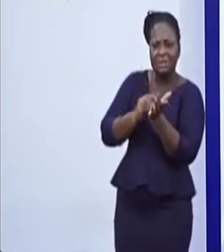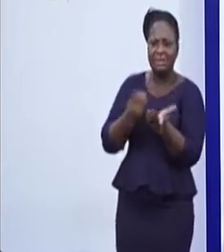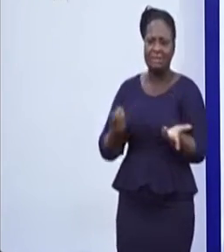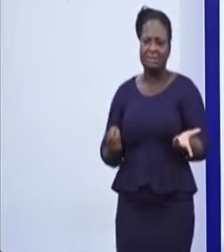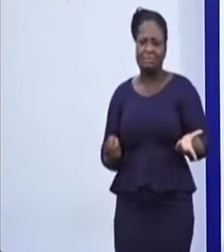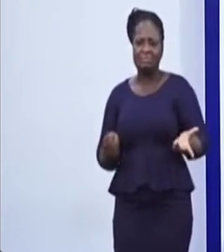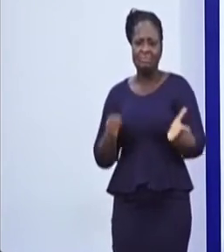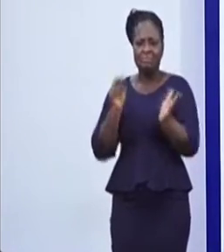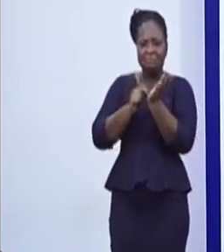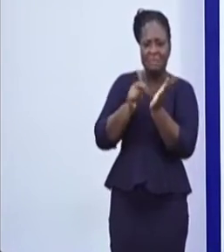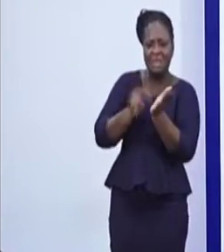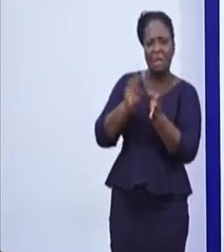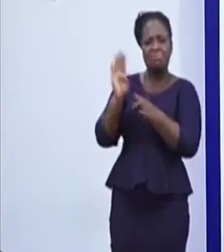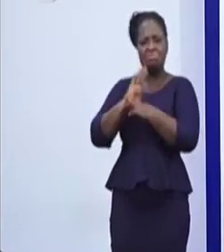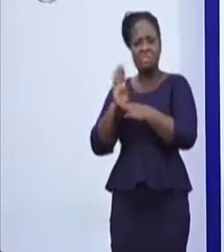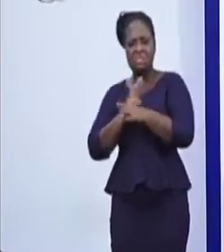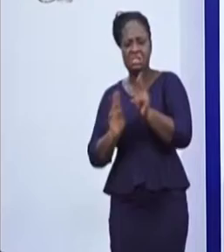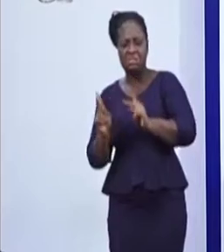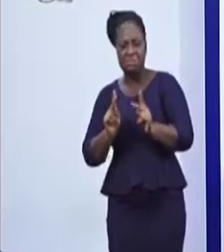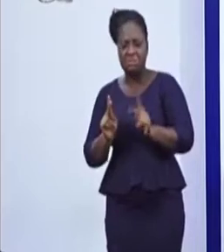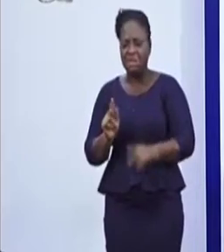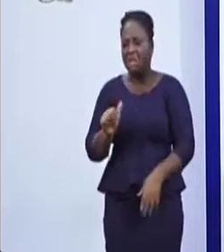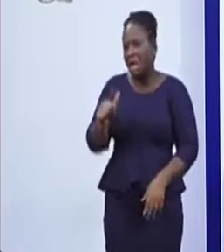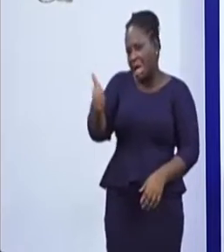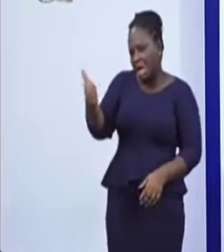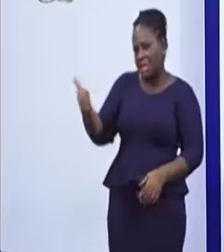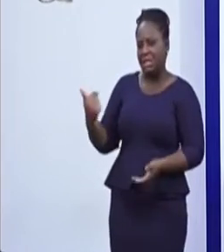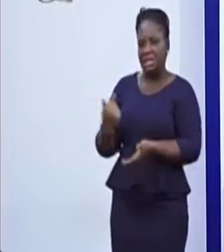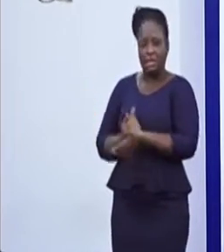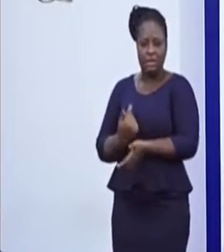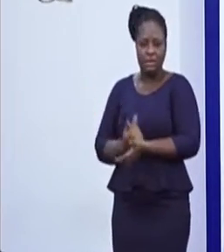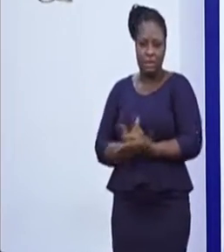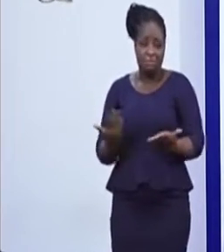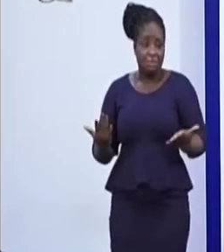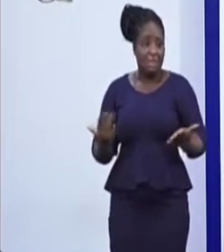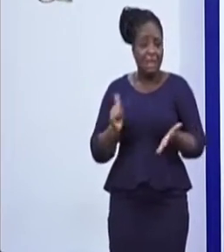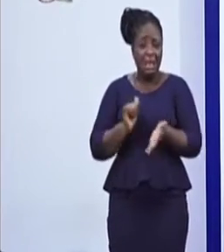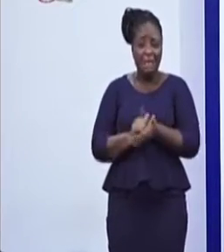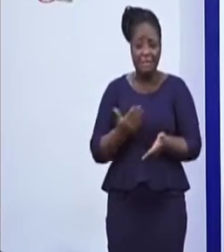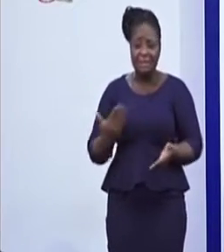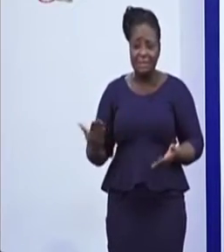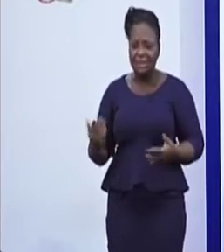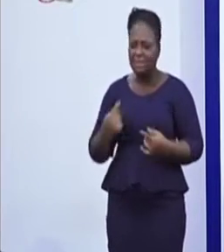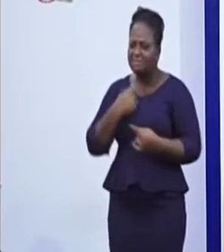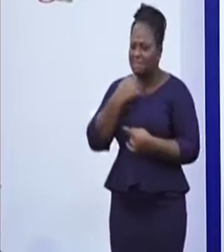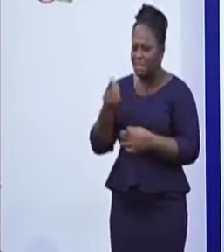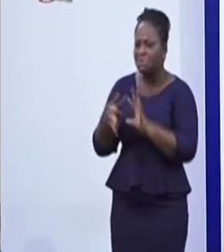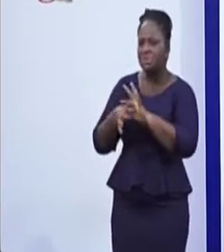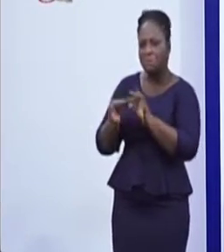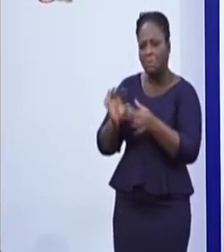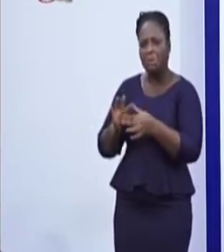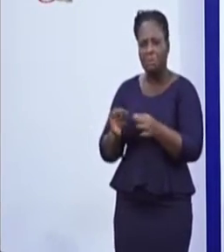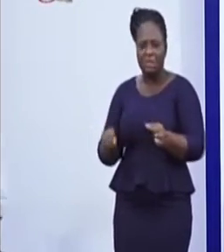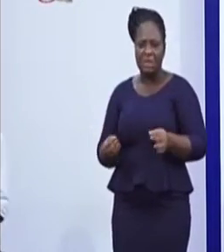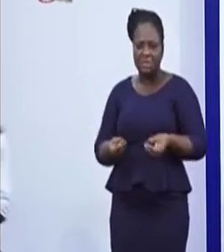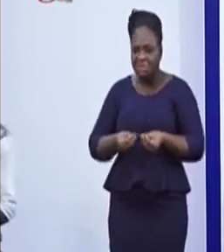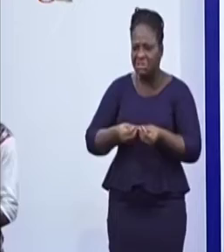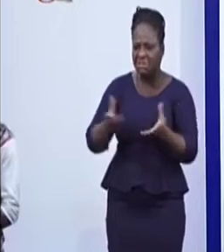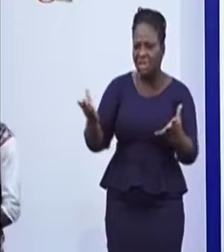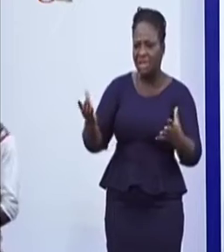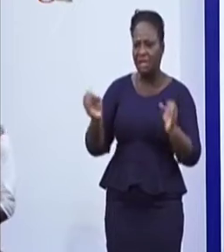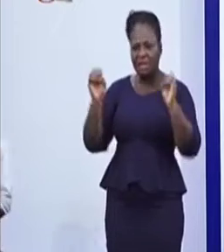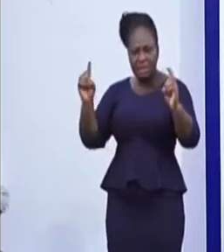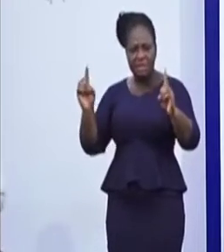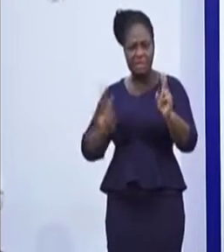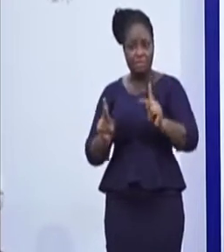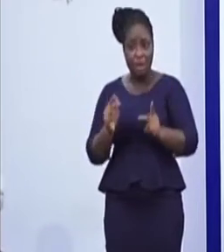to business people to the ordinary person. These are narratives we can tell. These are stories we can share, because you get to